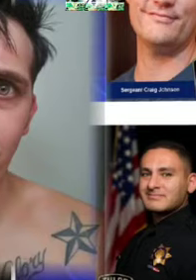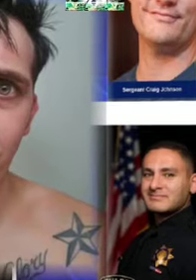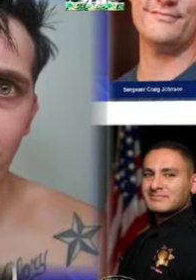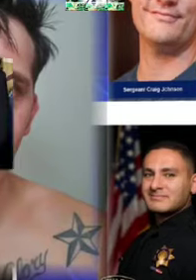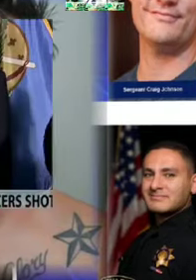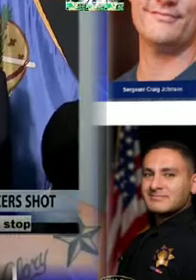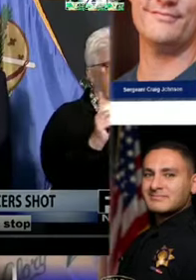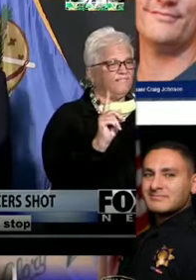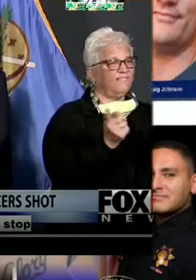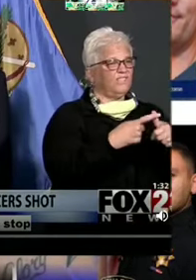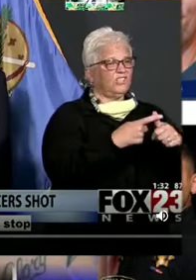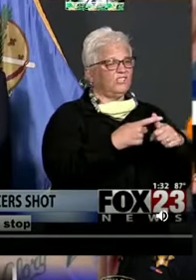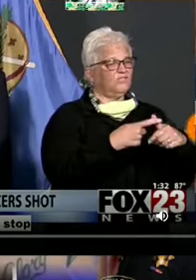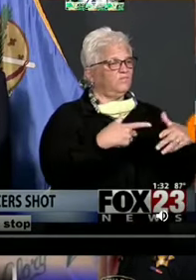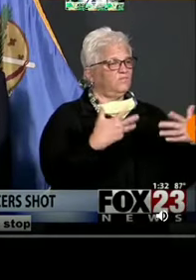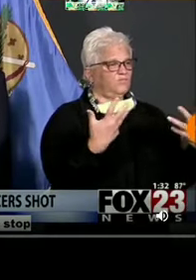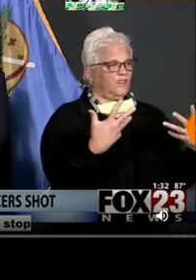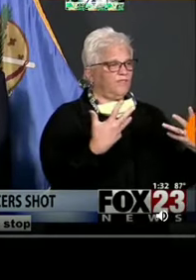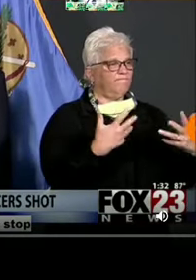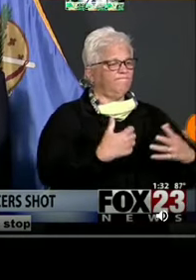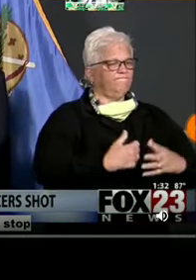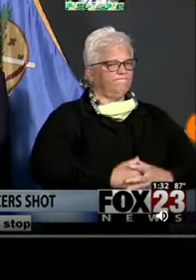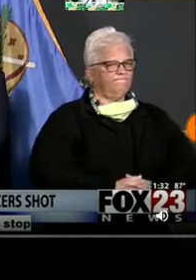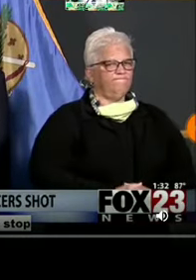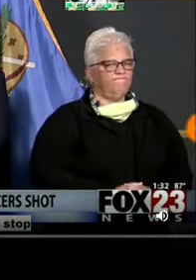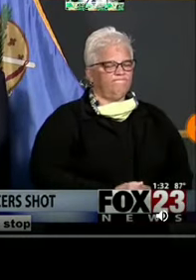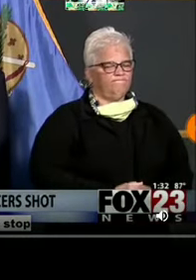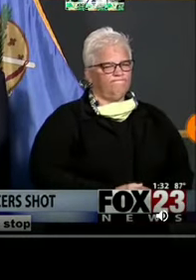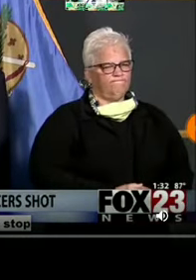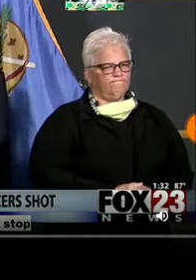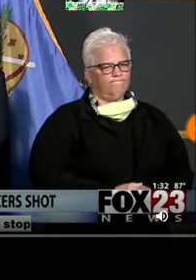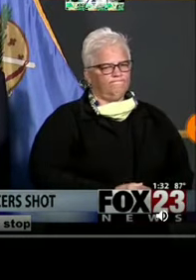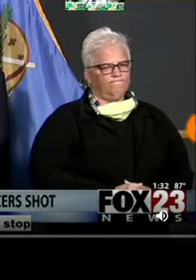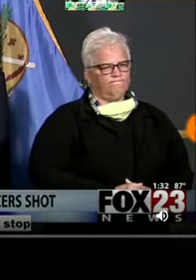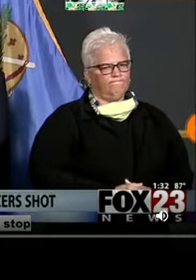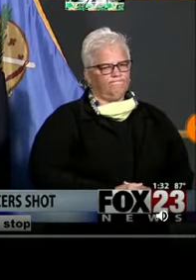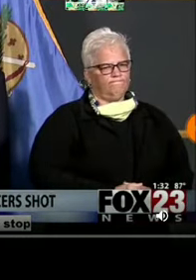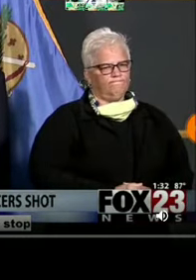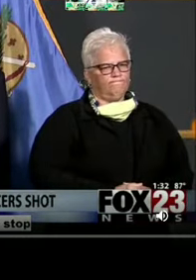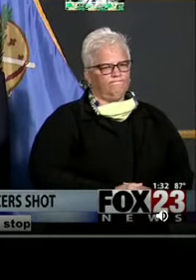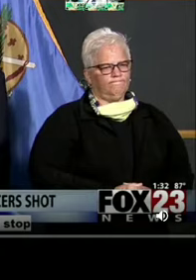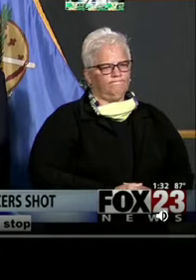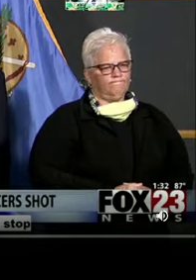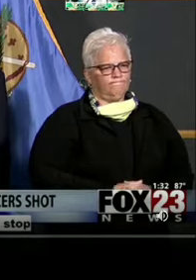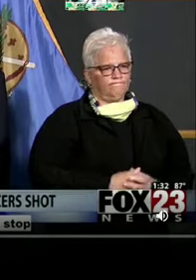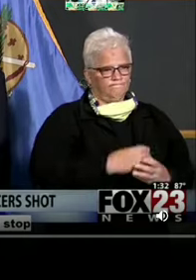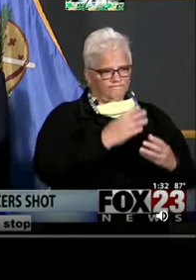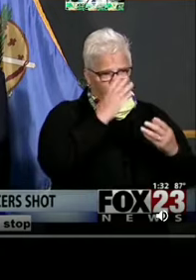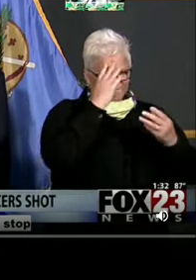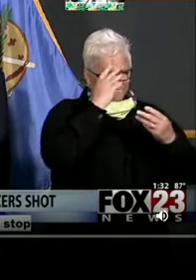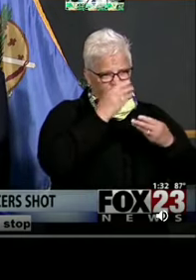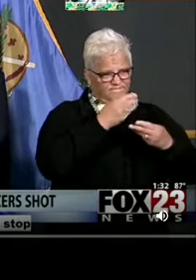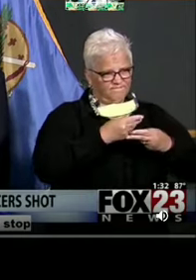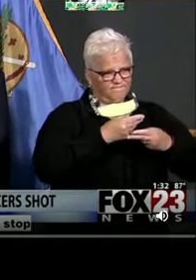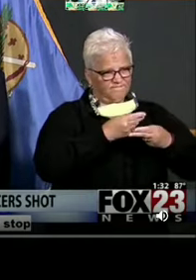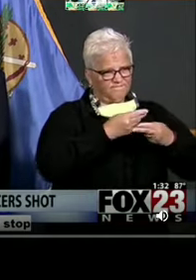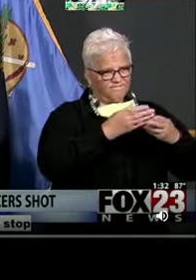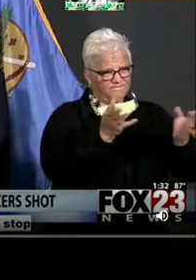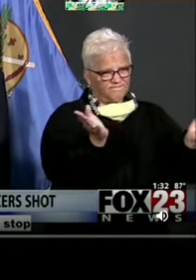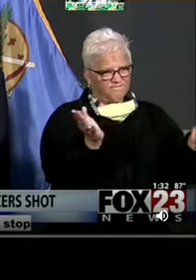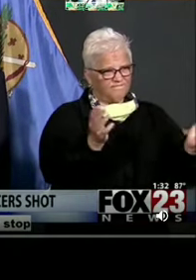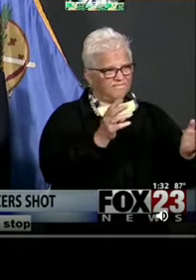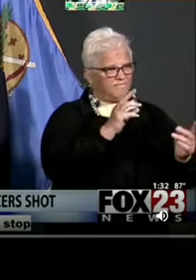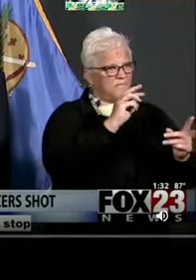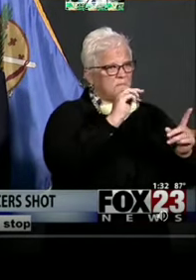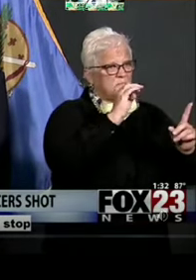times during a traffic stop early Monday morning. Officer Aurash Zarkeshan, who was also shot multiple times, is still in critical